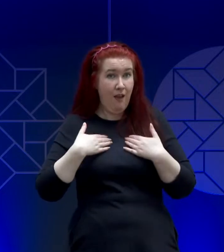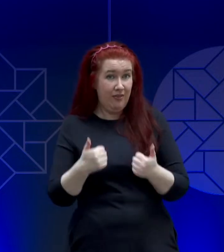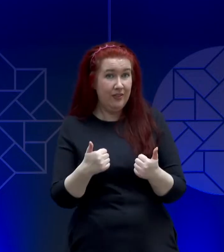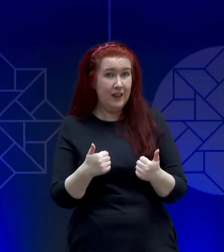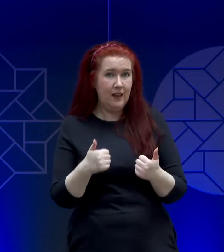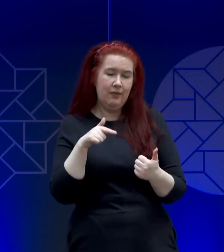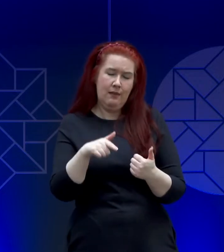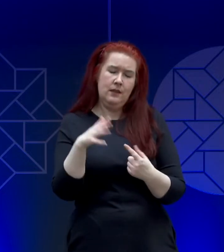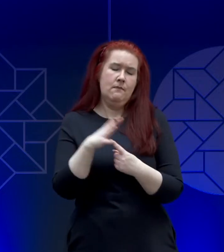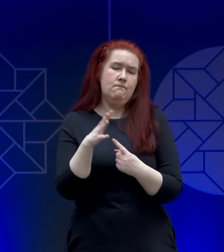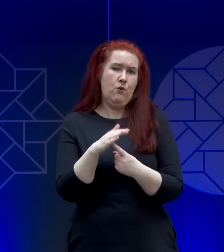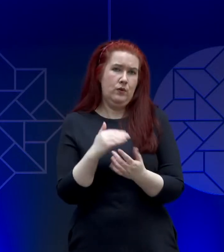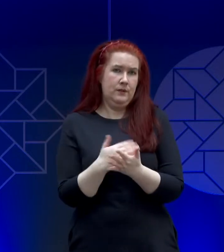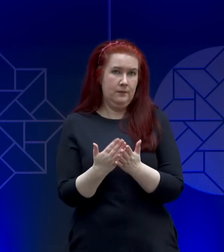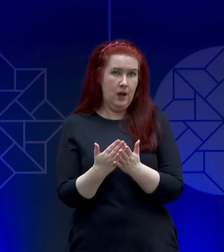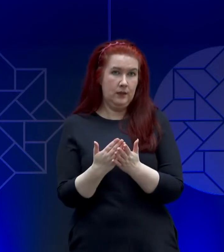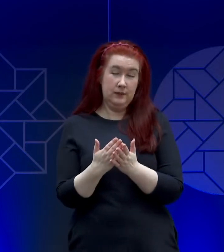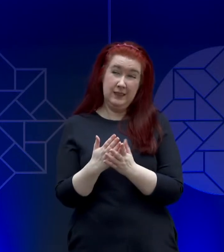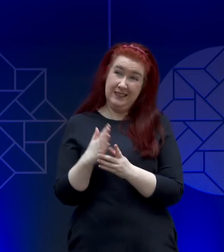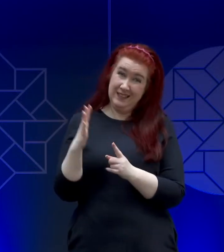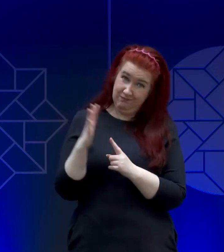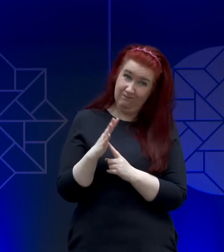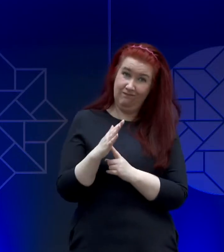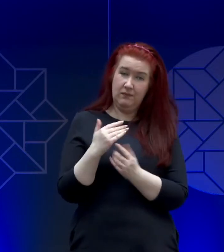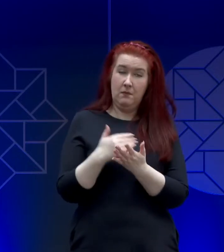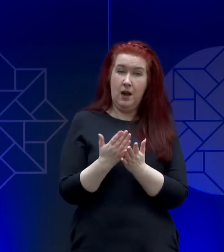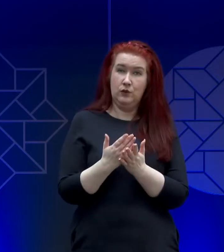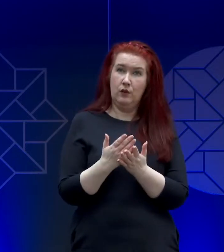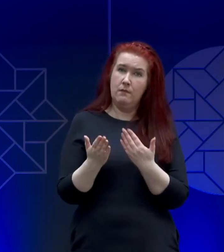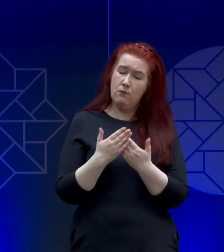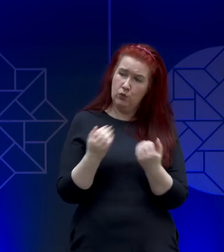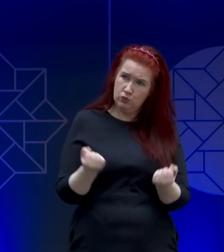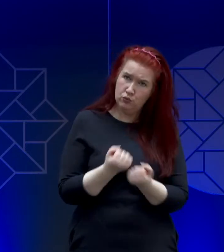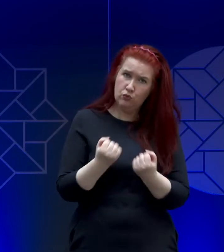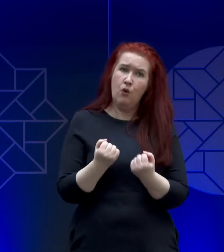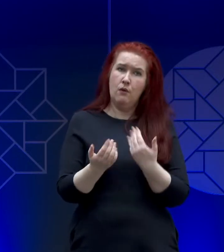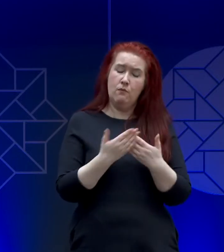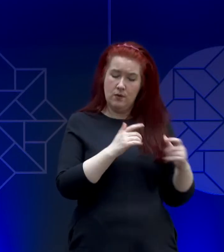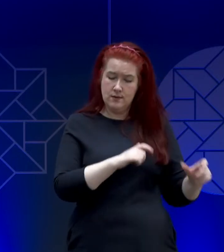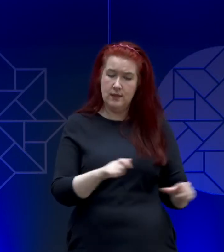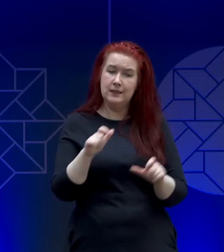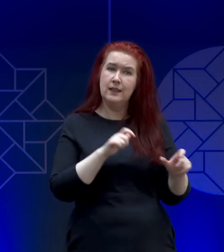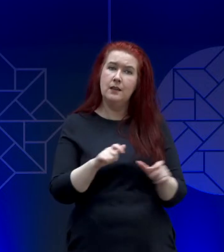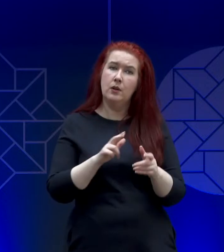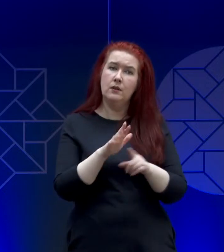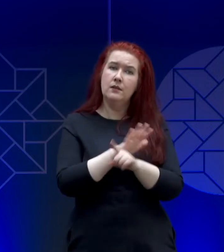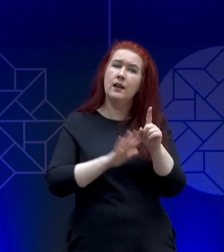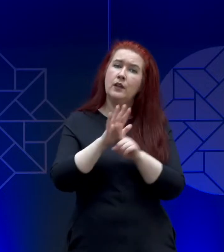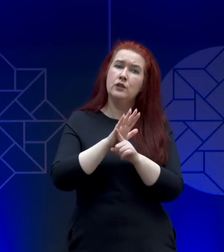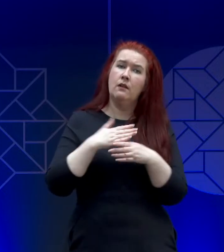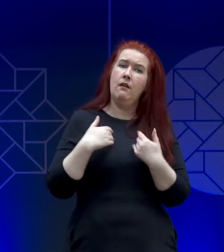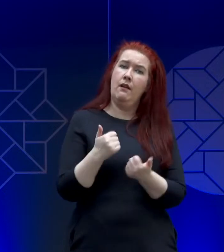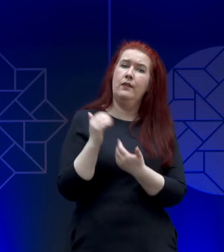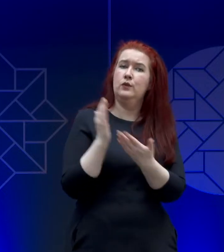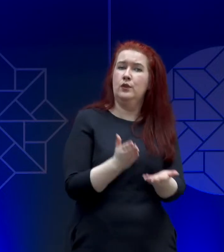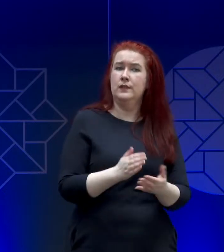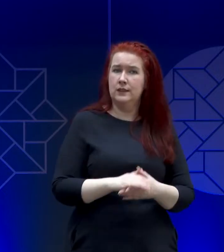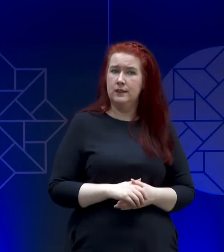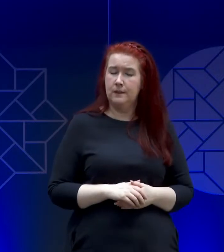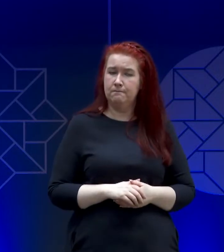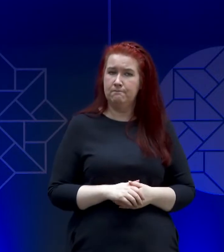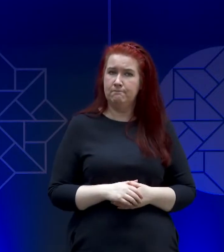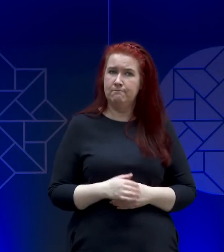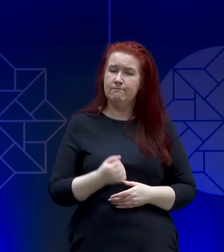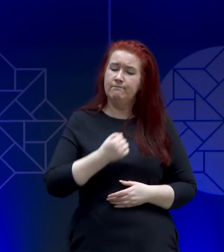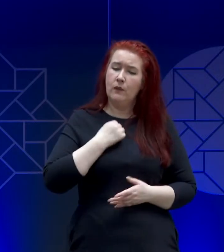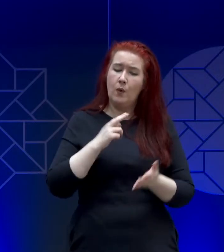important component, a necessary component of a stronger, more sustainable National Health Service. Our